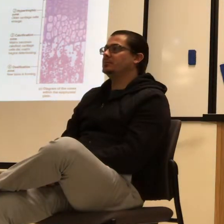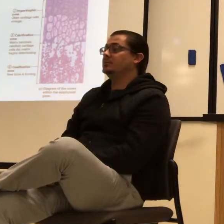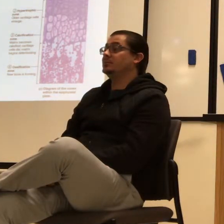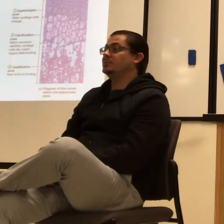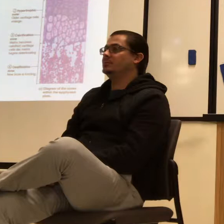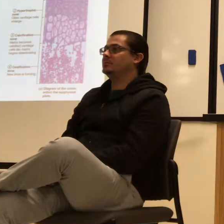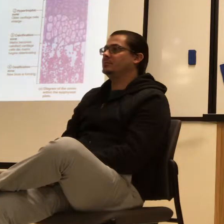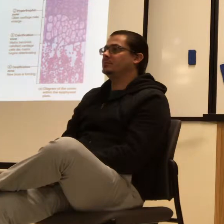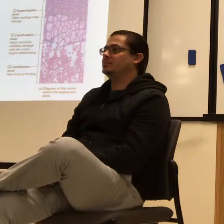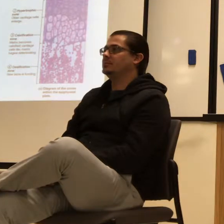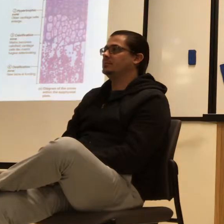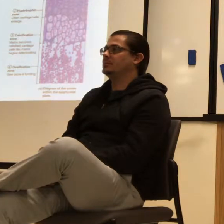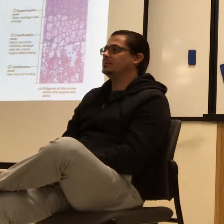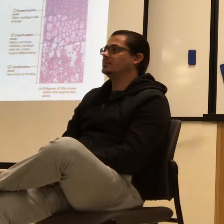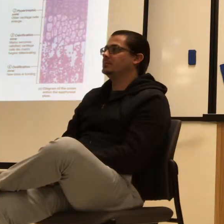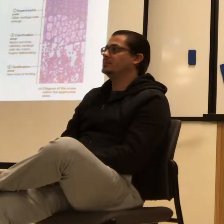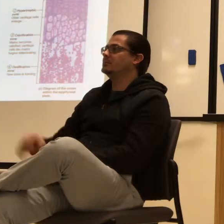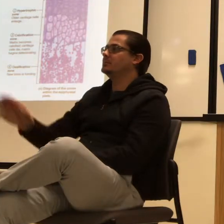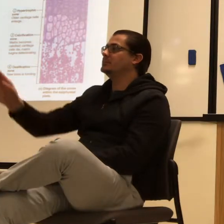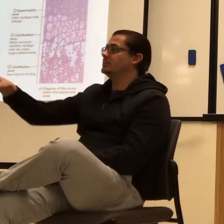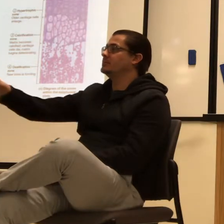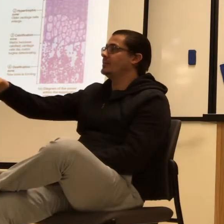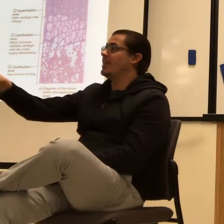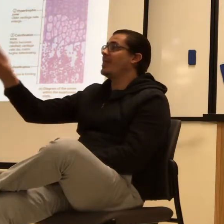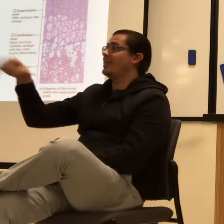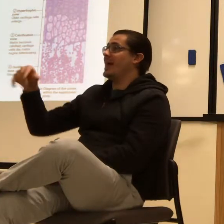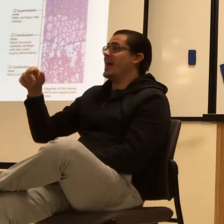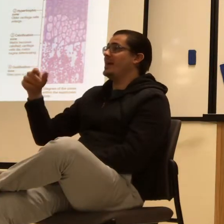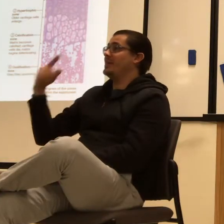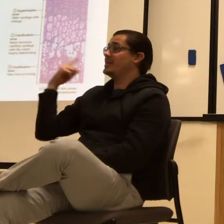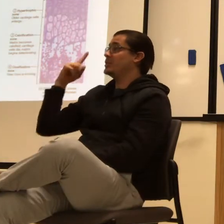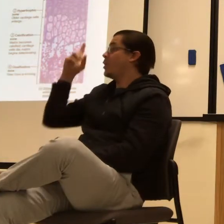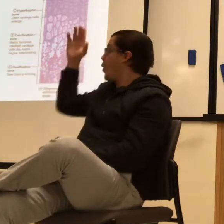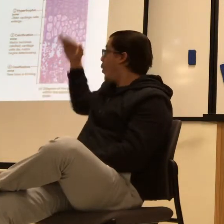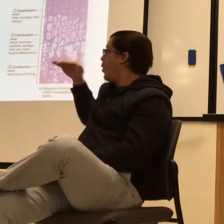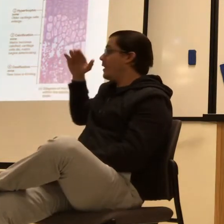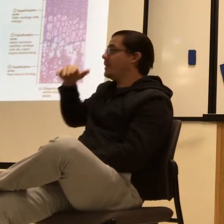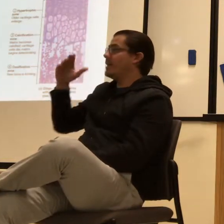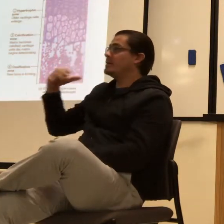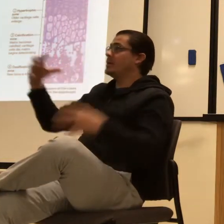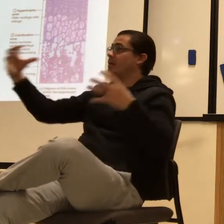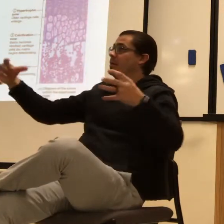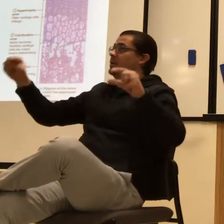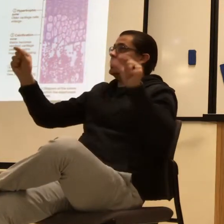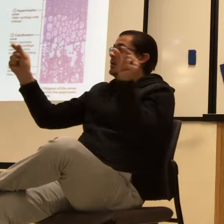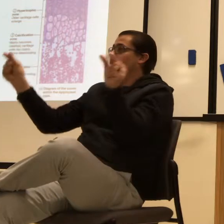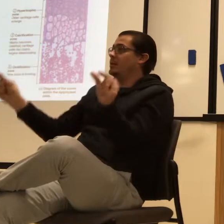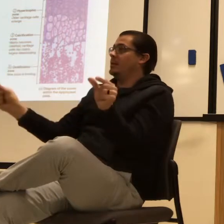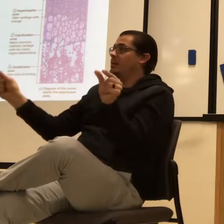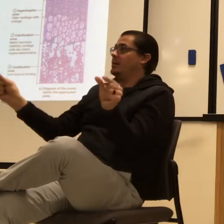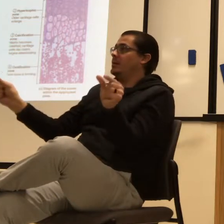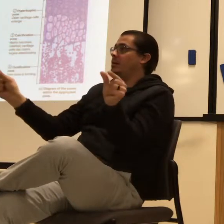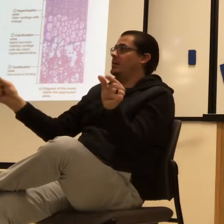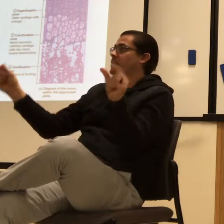So that's a growth plate under a microscope. It's bone chasing cartilage.